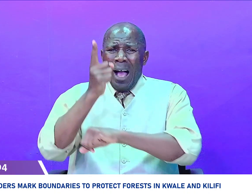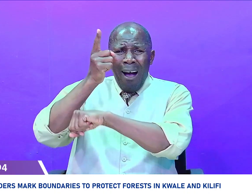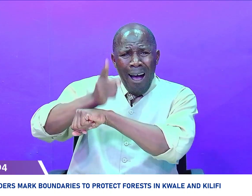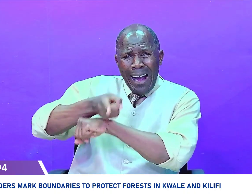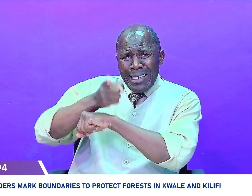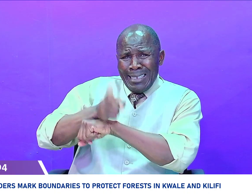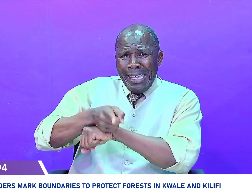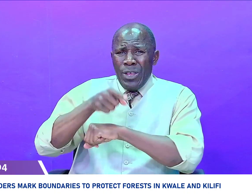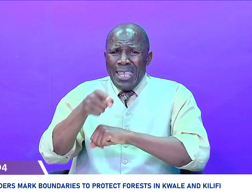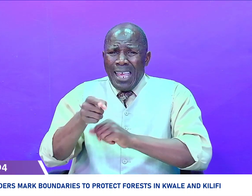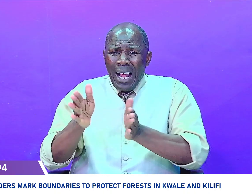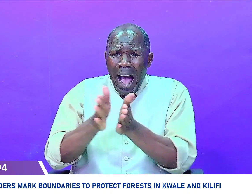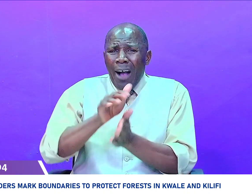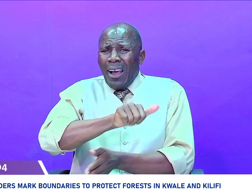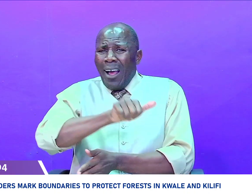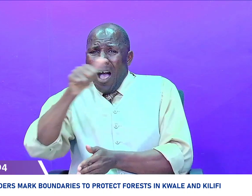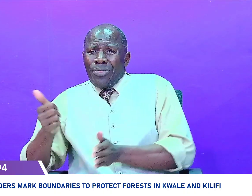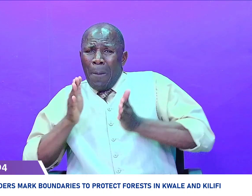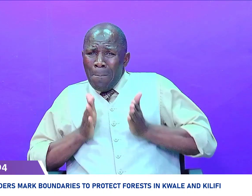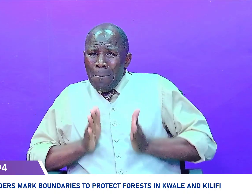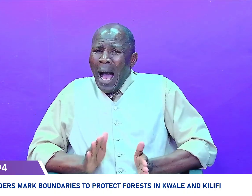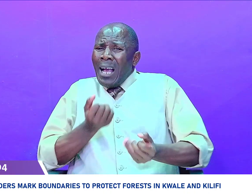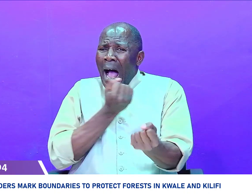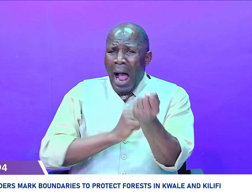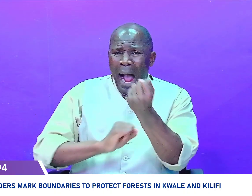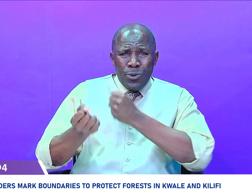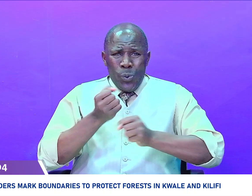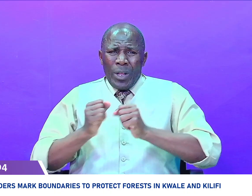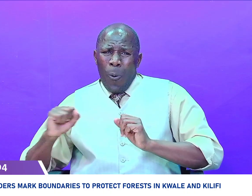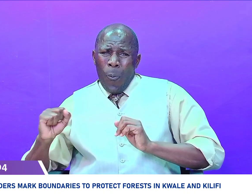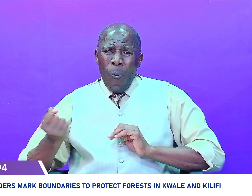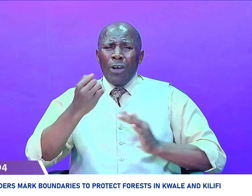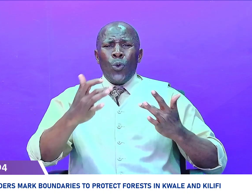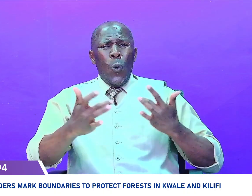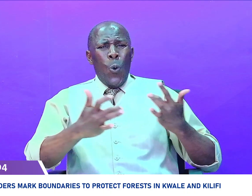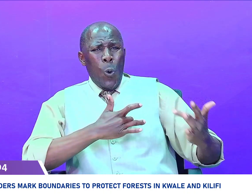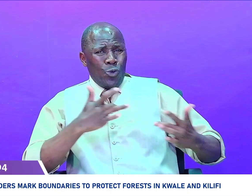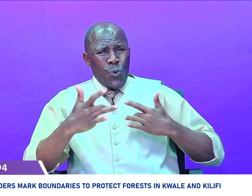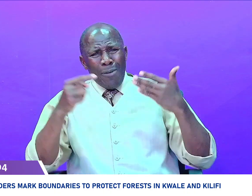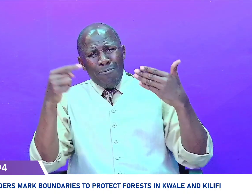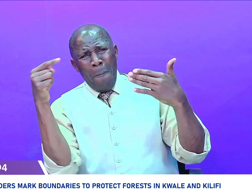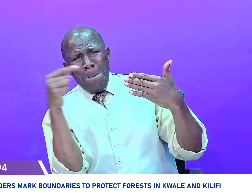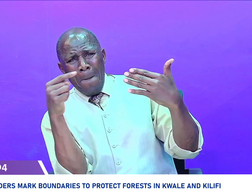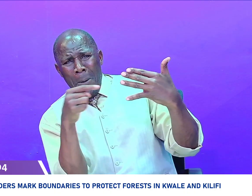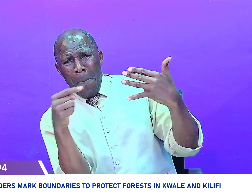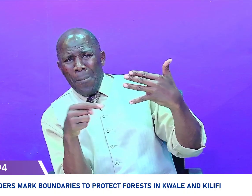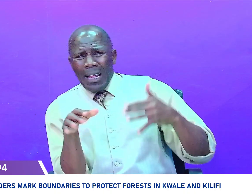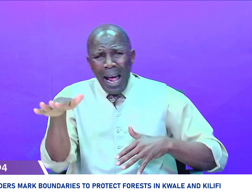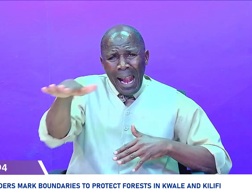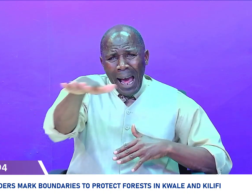and other human activities. raising concerns among local